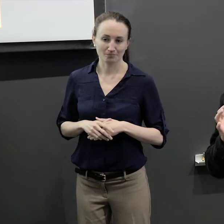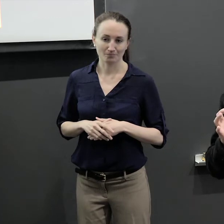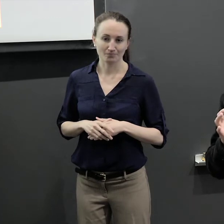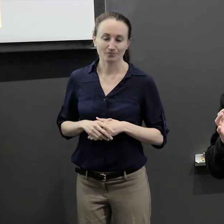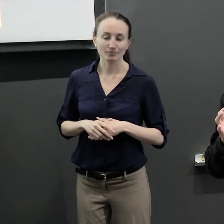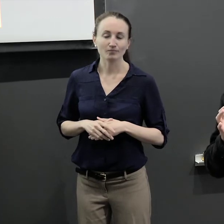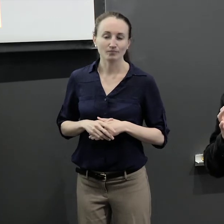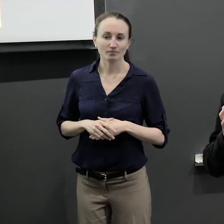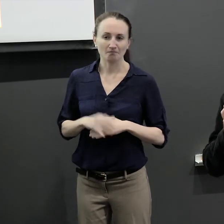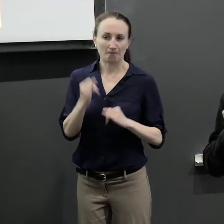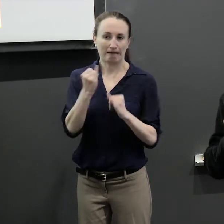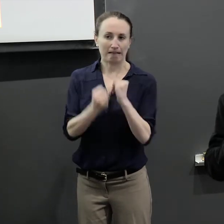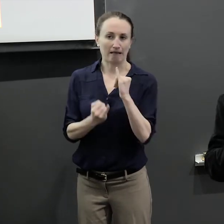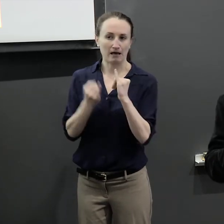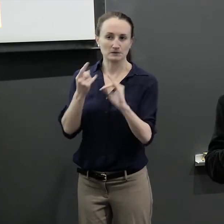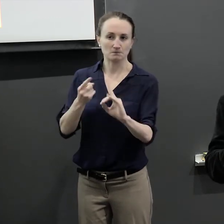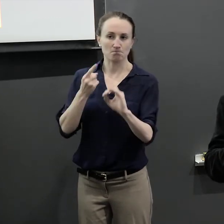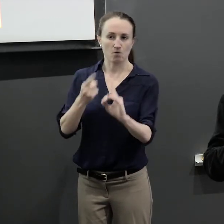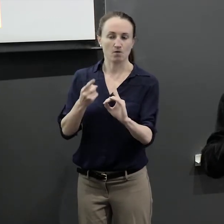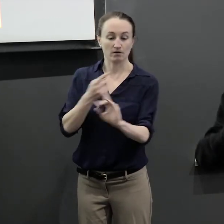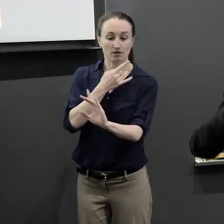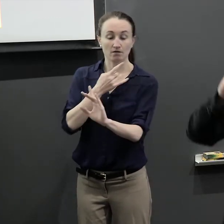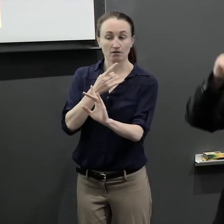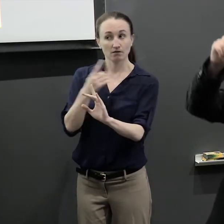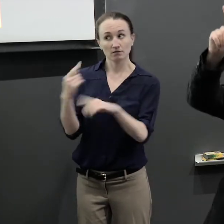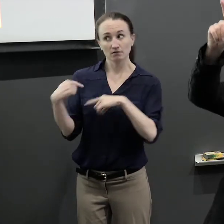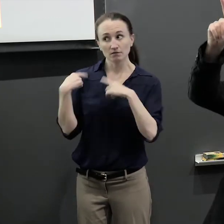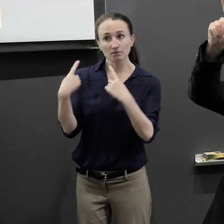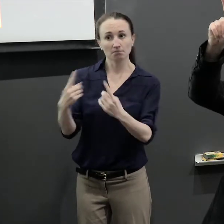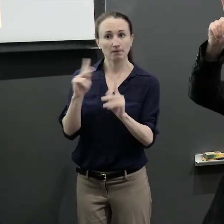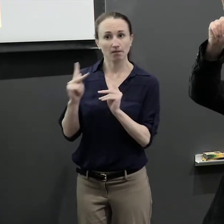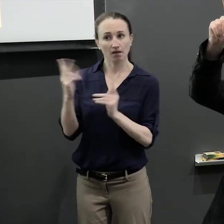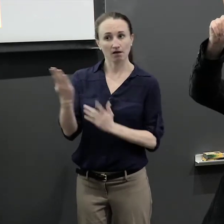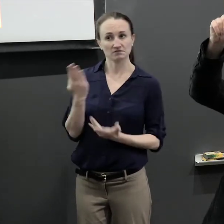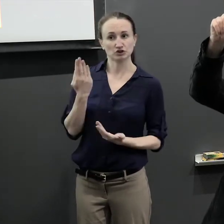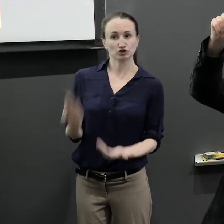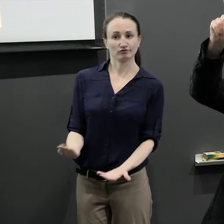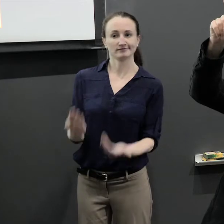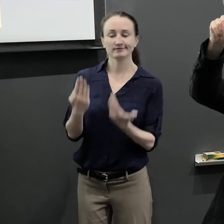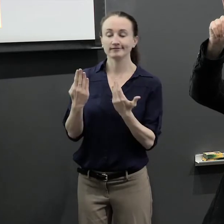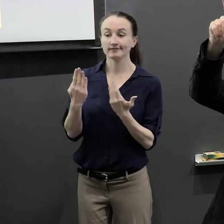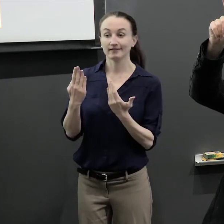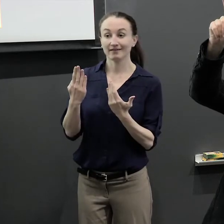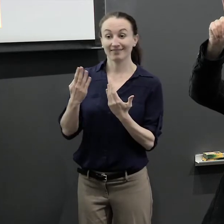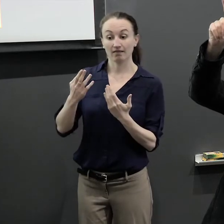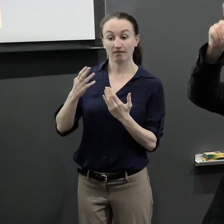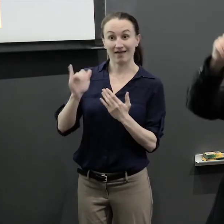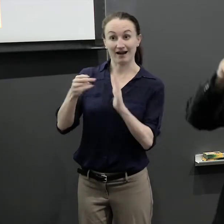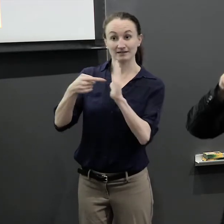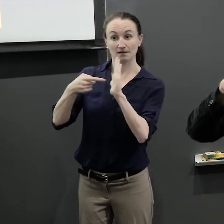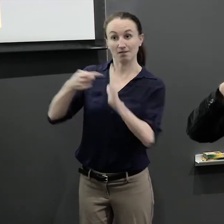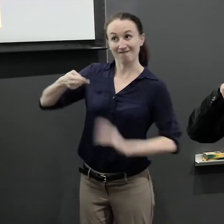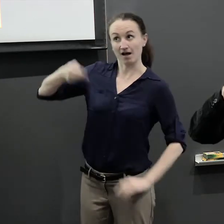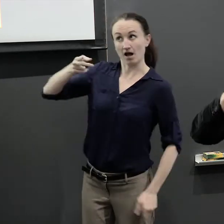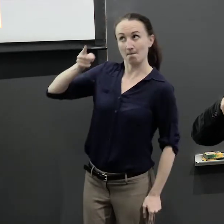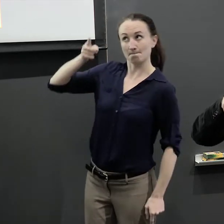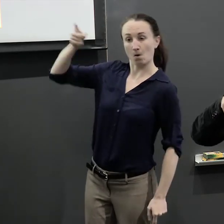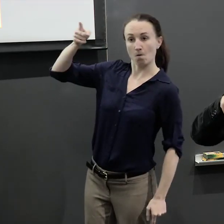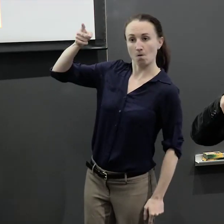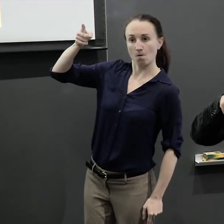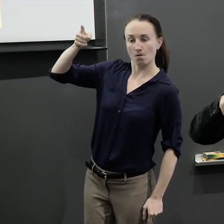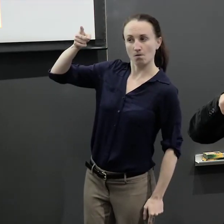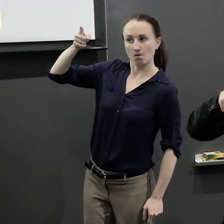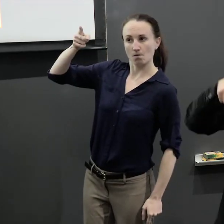There have been proposals whereby in high pointing, you have